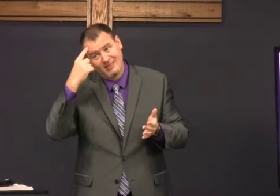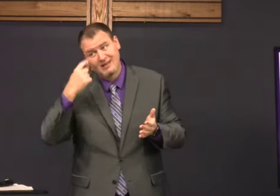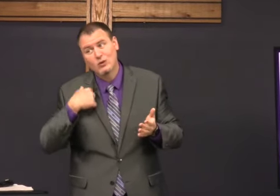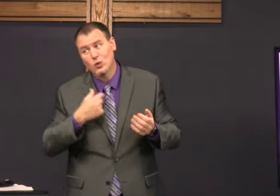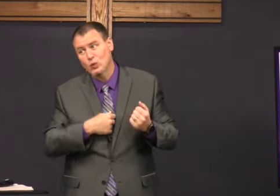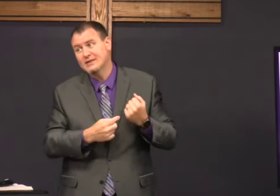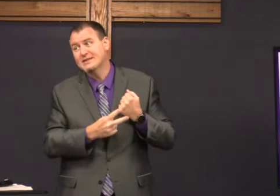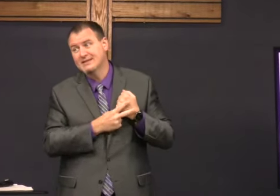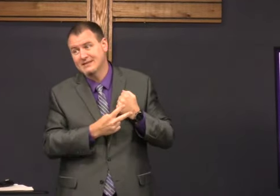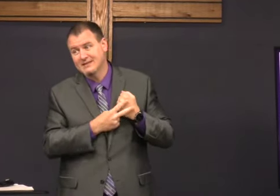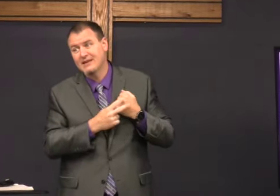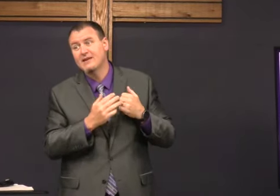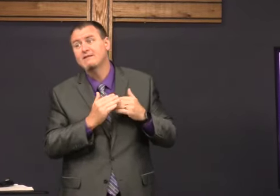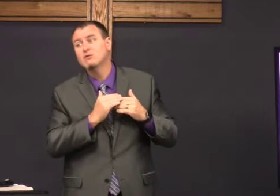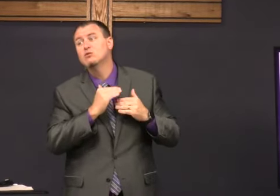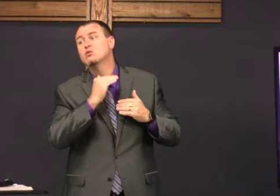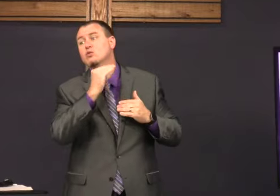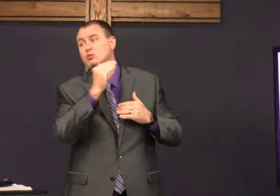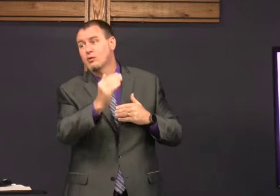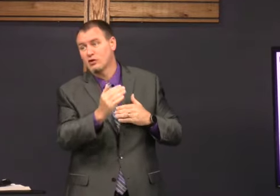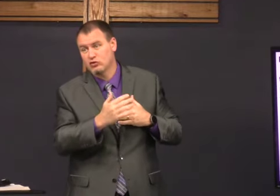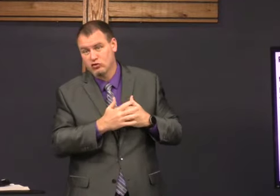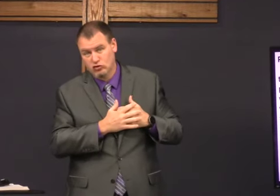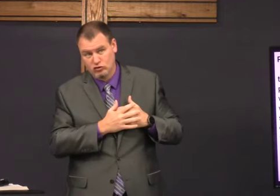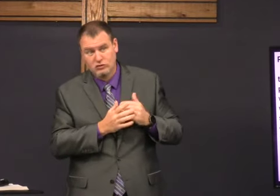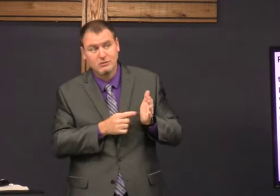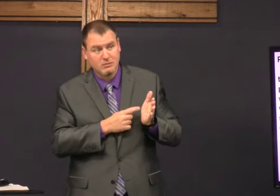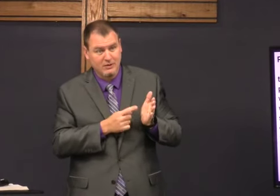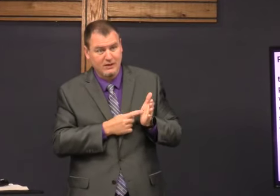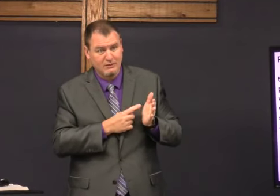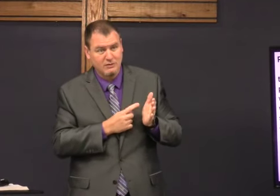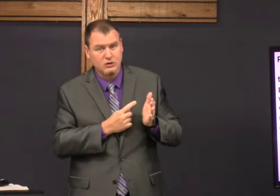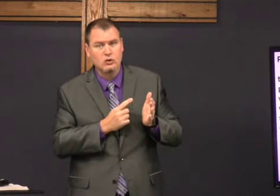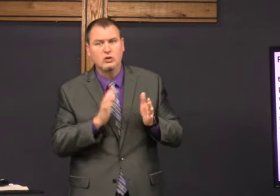Sometimes I think you say too much.